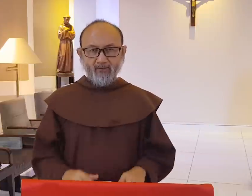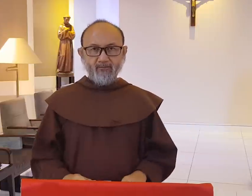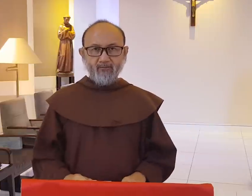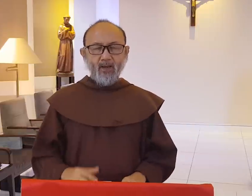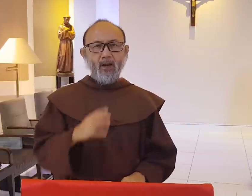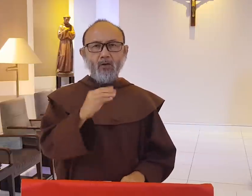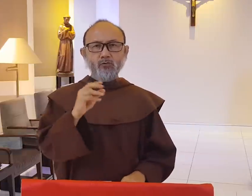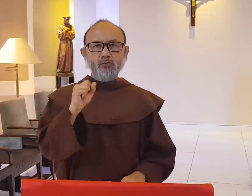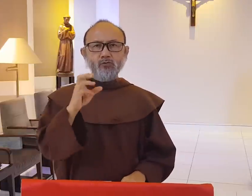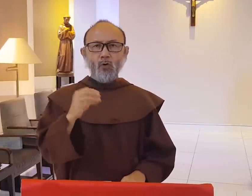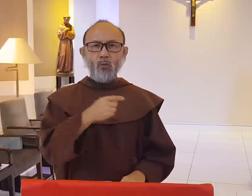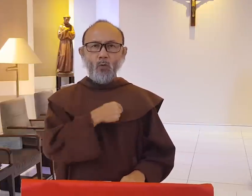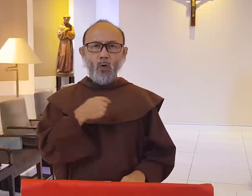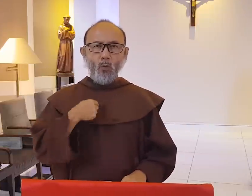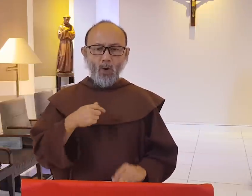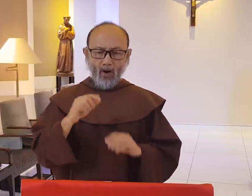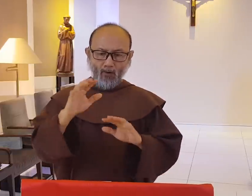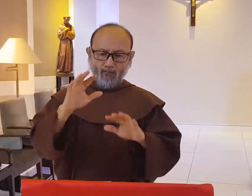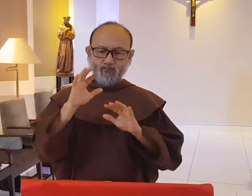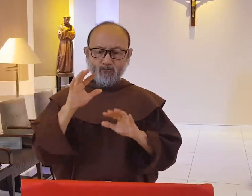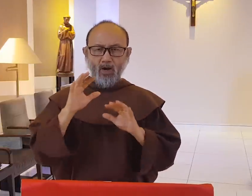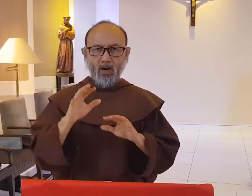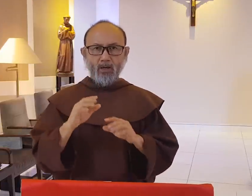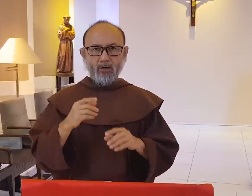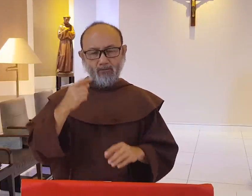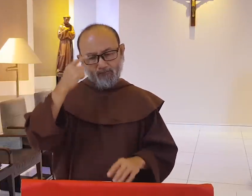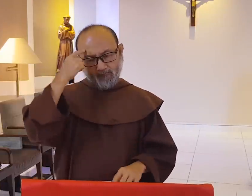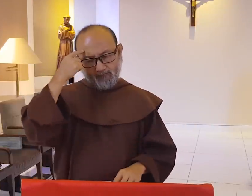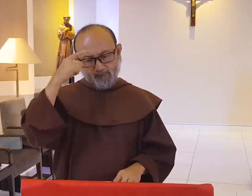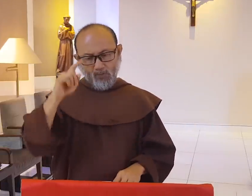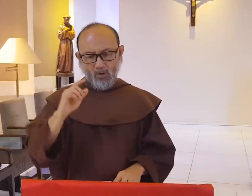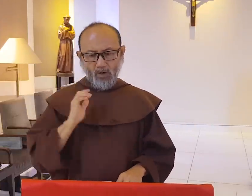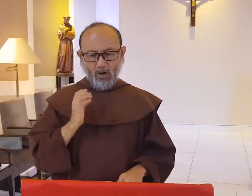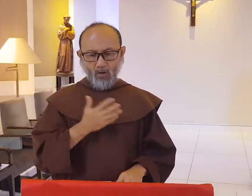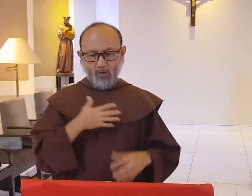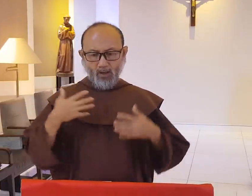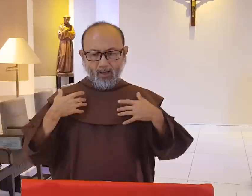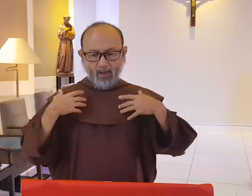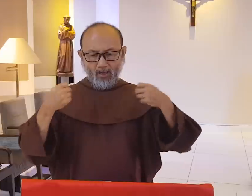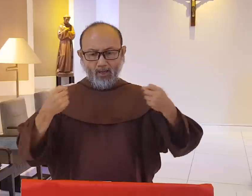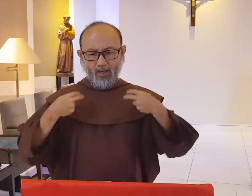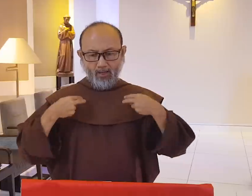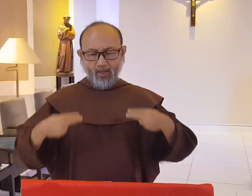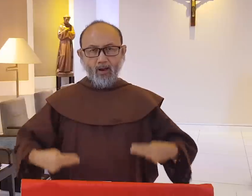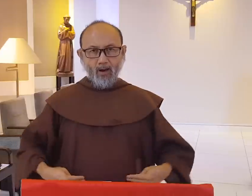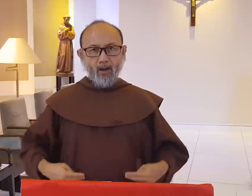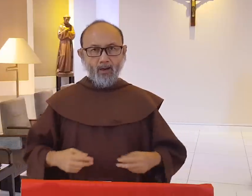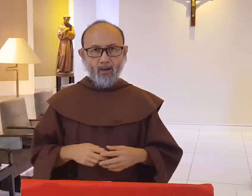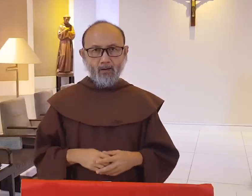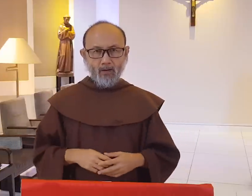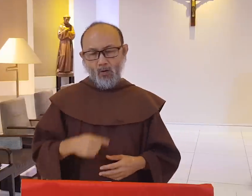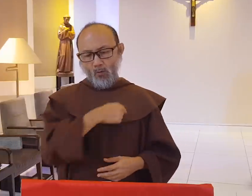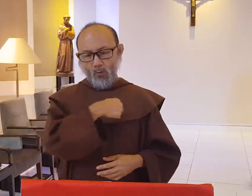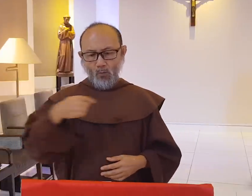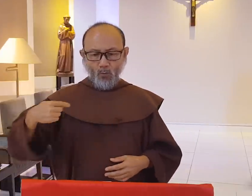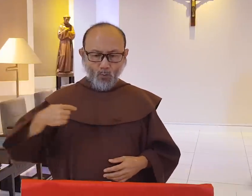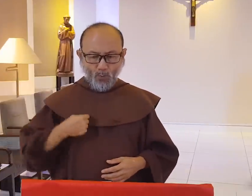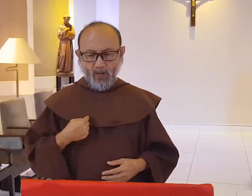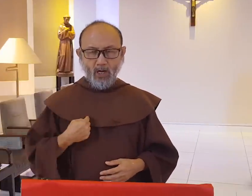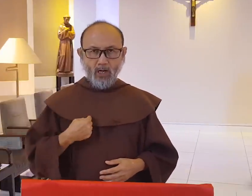And so we fear for our health. We are afraid of our children, for